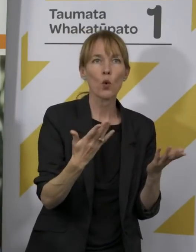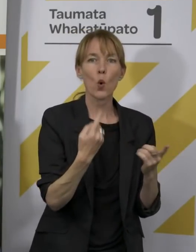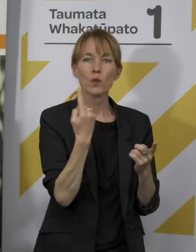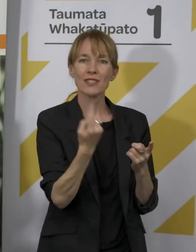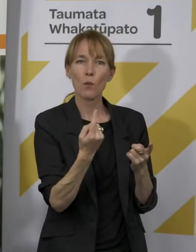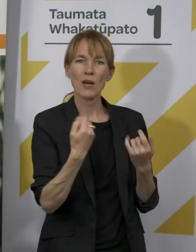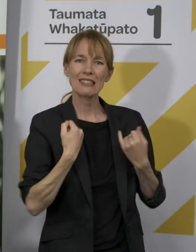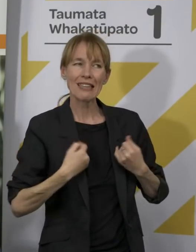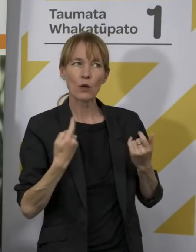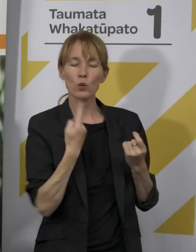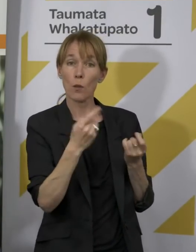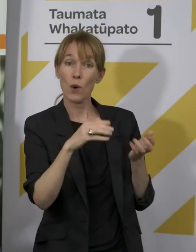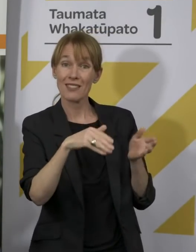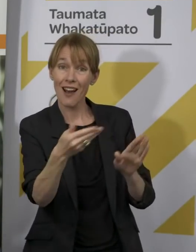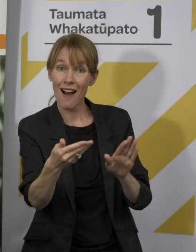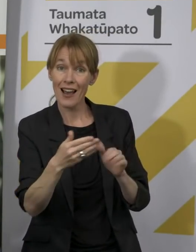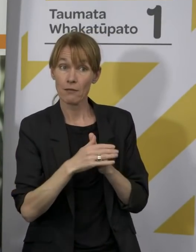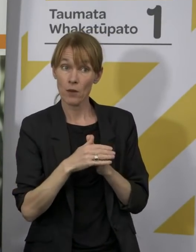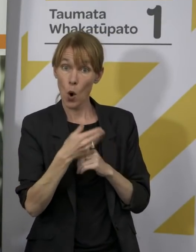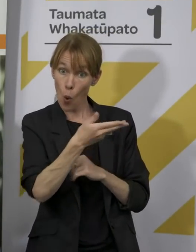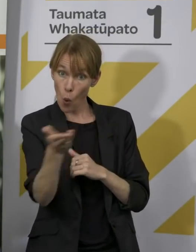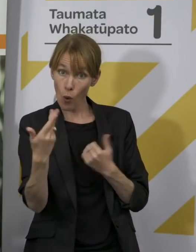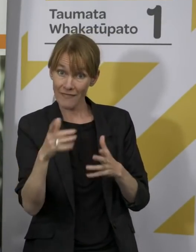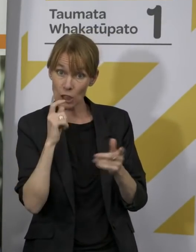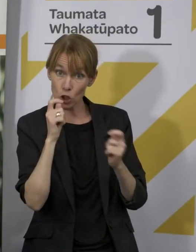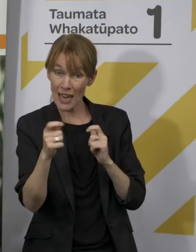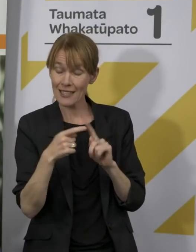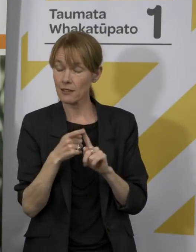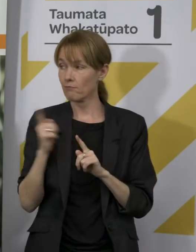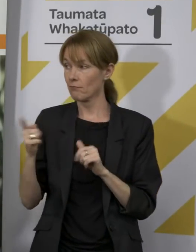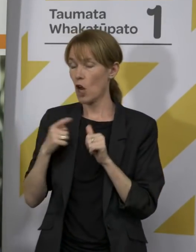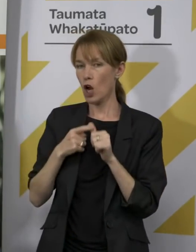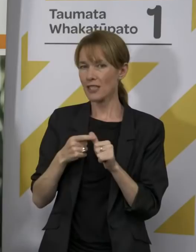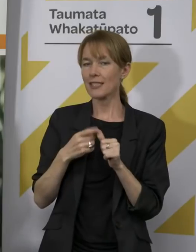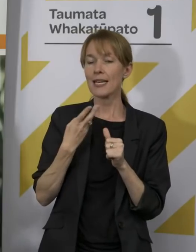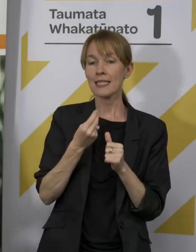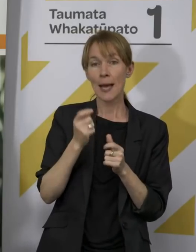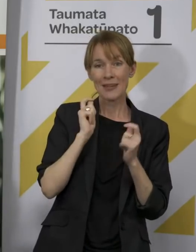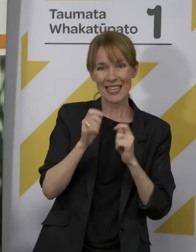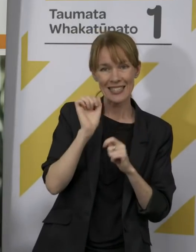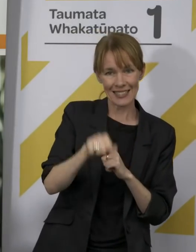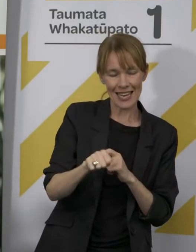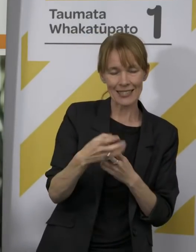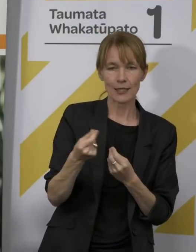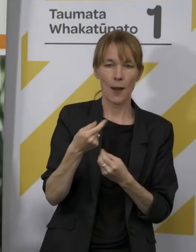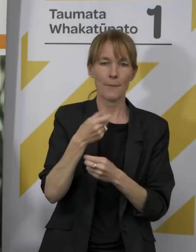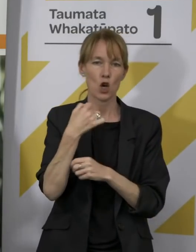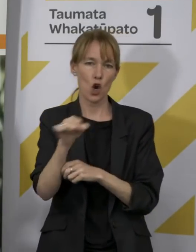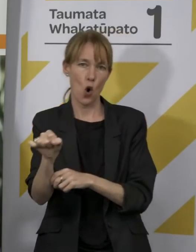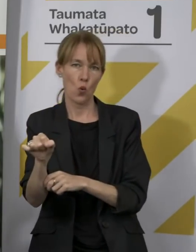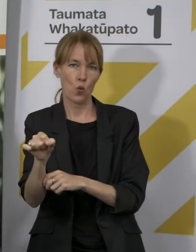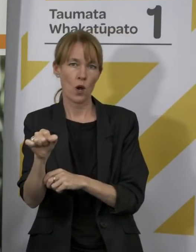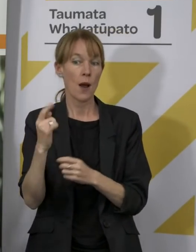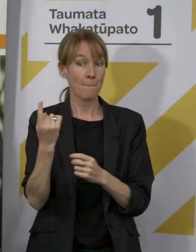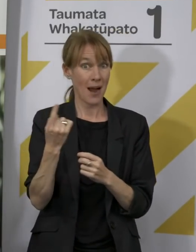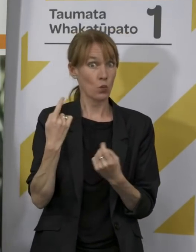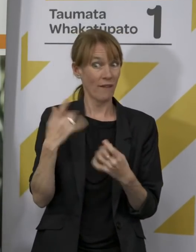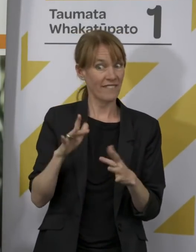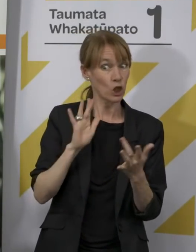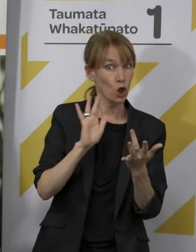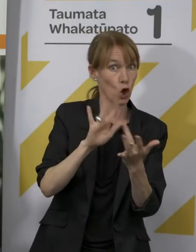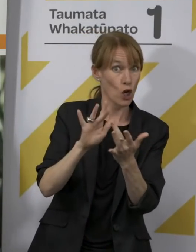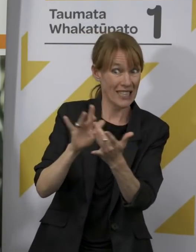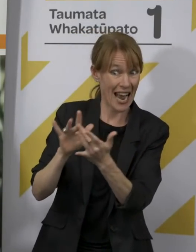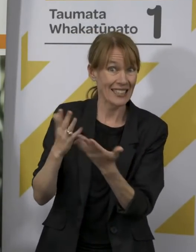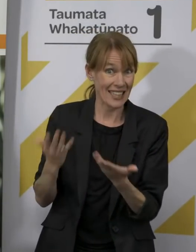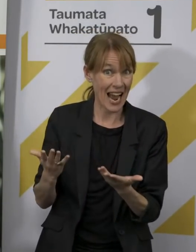before they went out, and some were not, but we have subsequently followed them up. Now, So just in that group, what I can say is